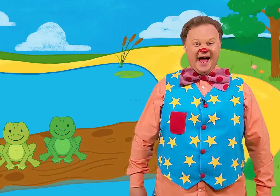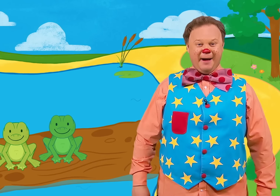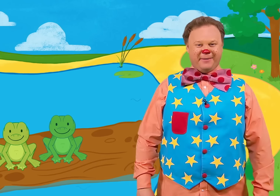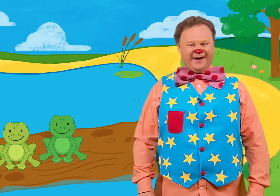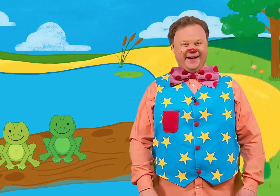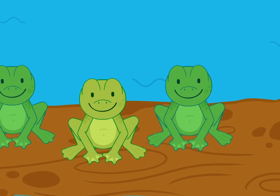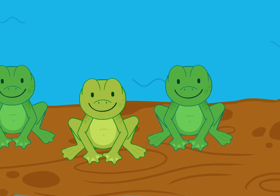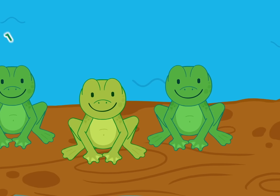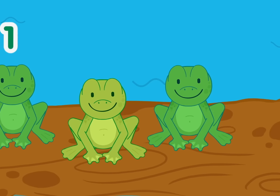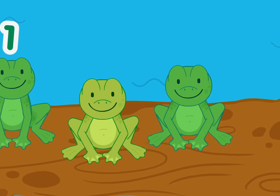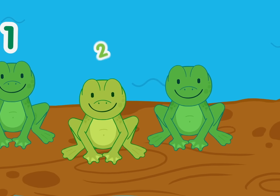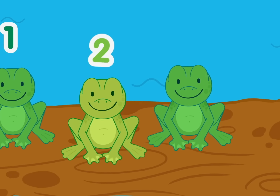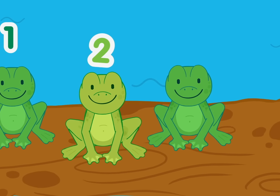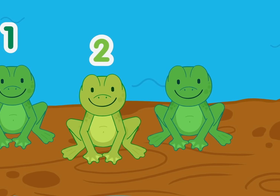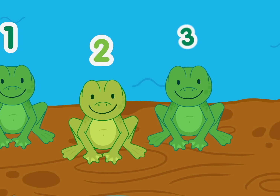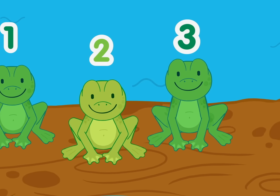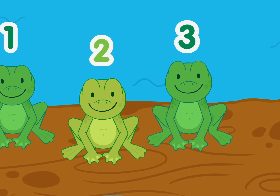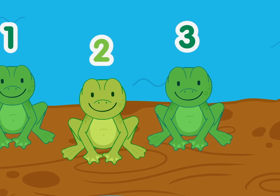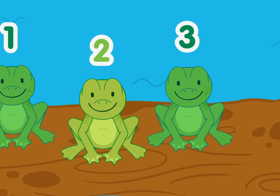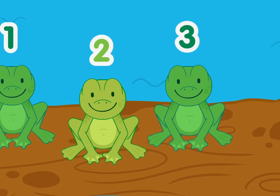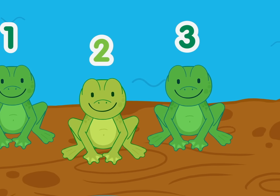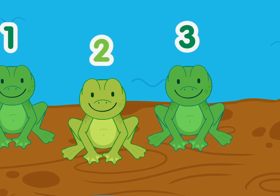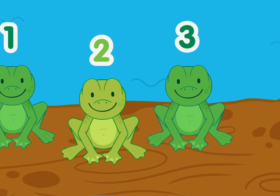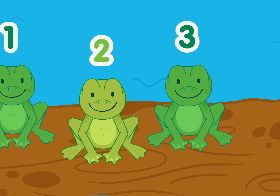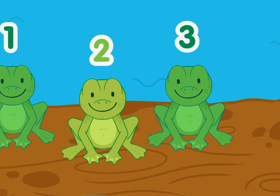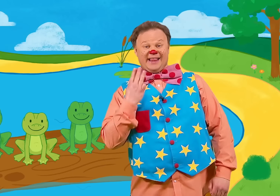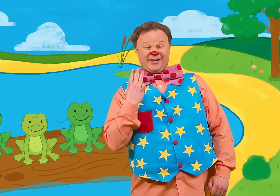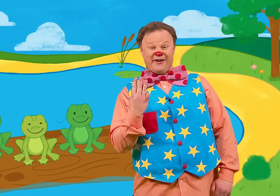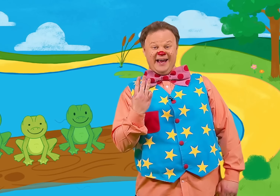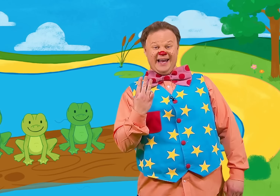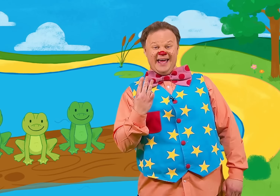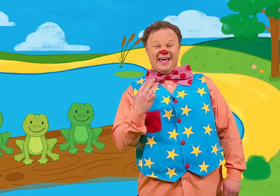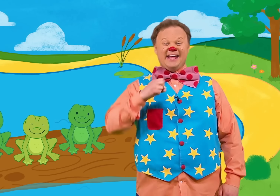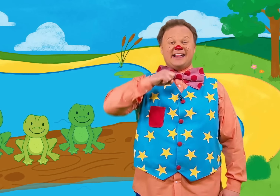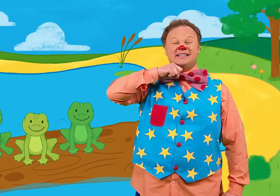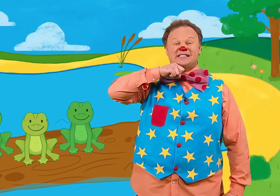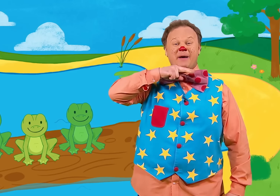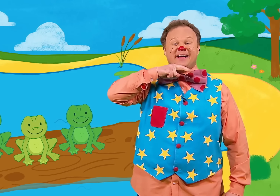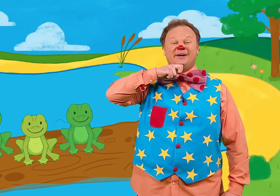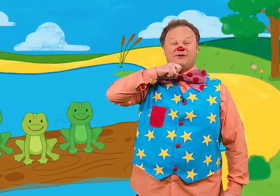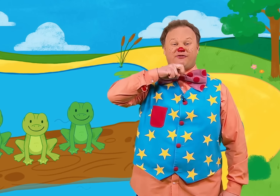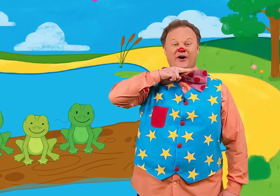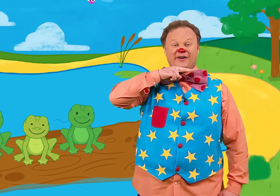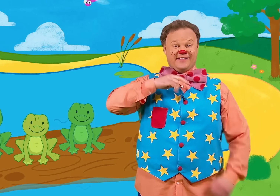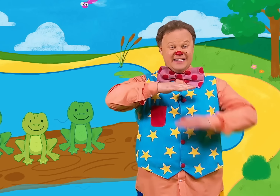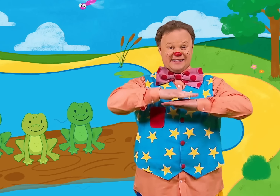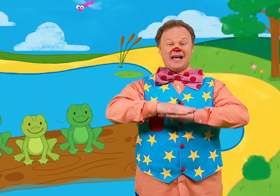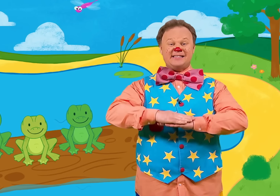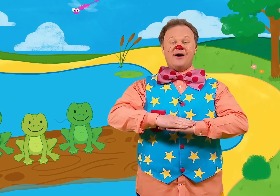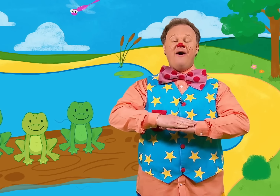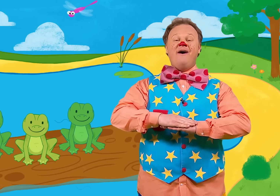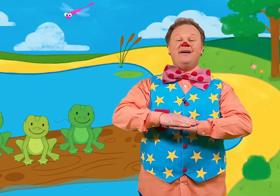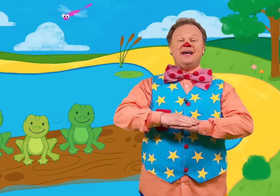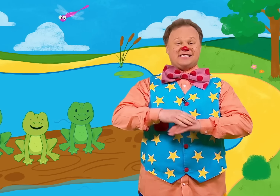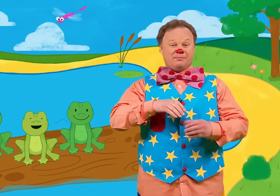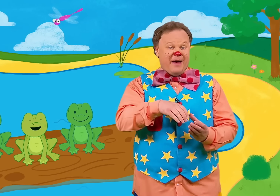glub! One, two, three left. Three little speckled frogs sat on a